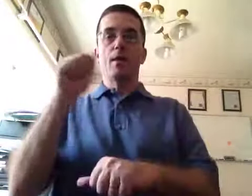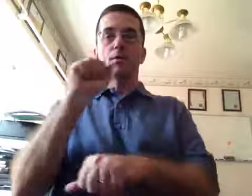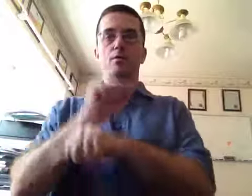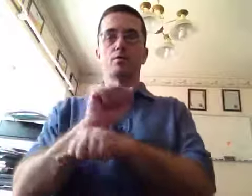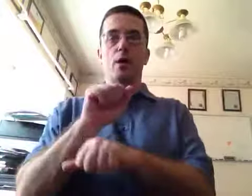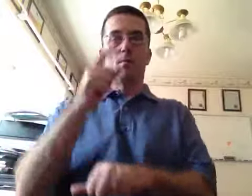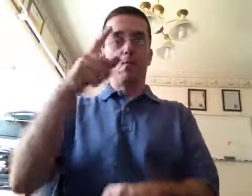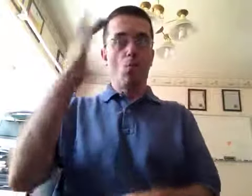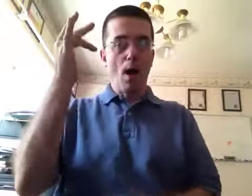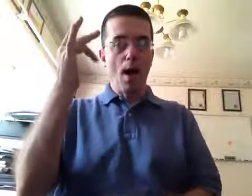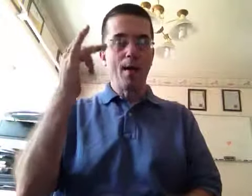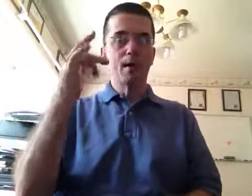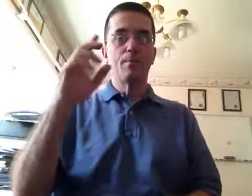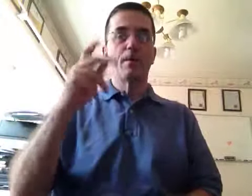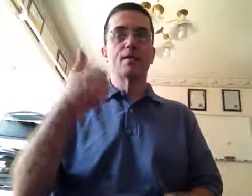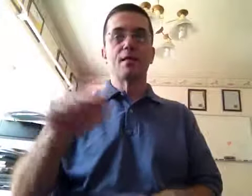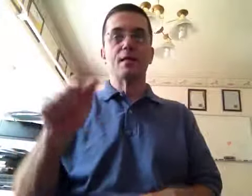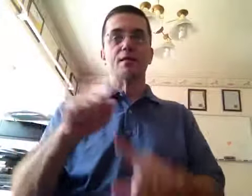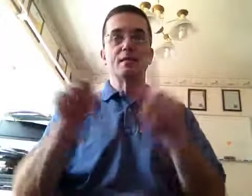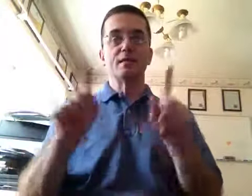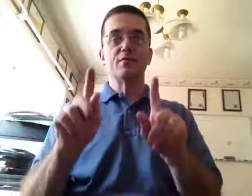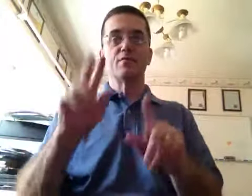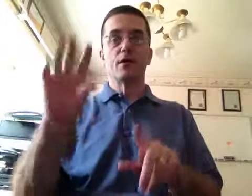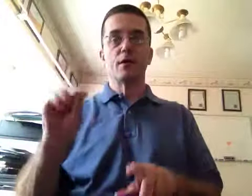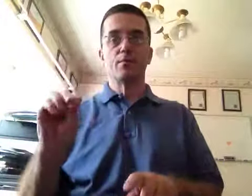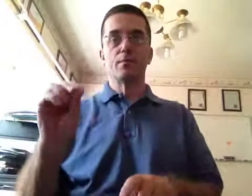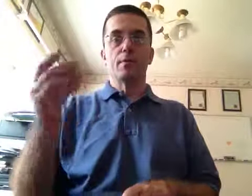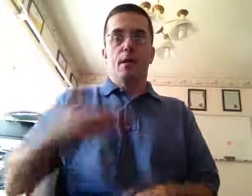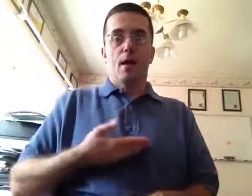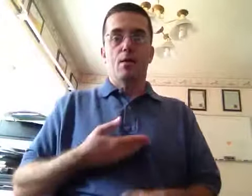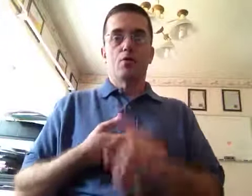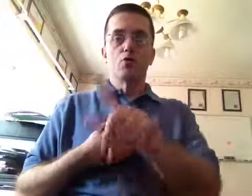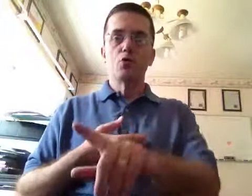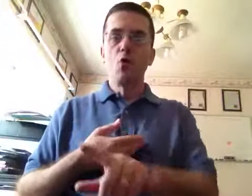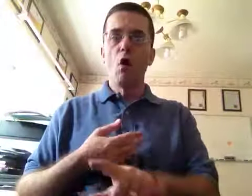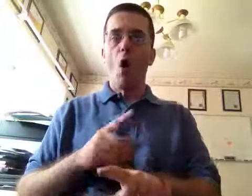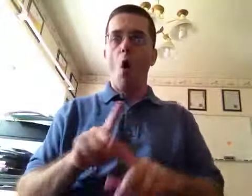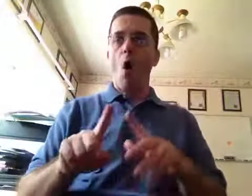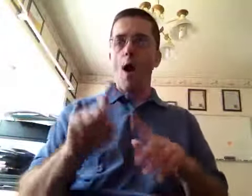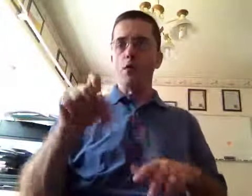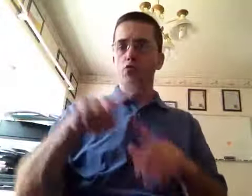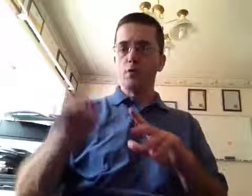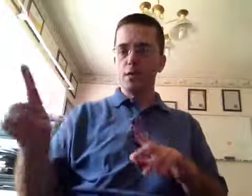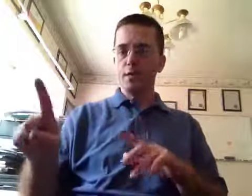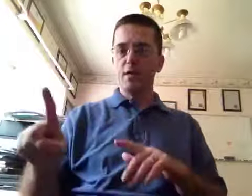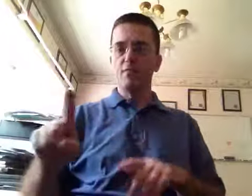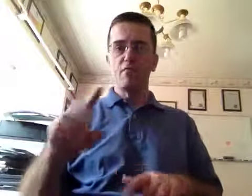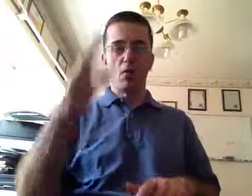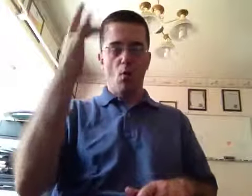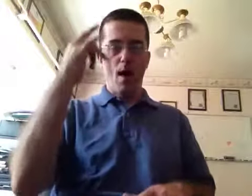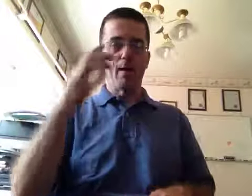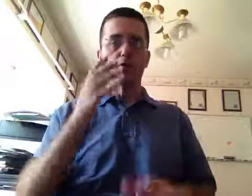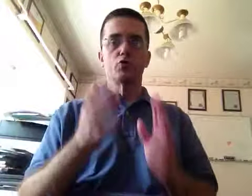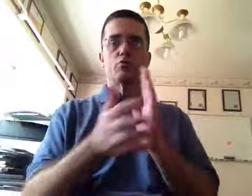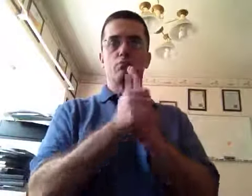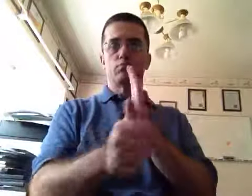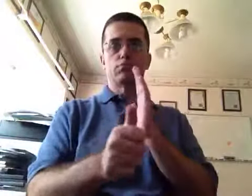hired you away, because you're so excellent, because your performance, your people skills, your humility,